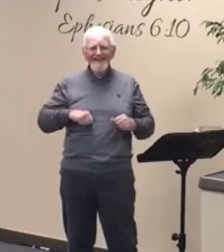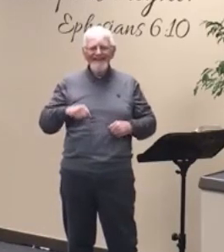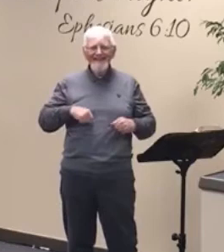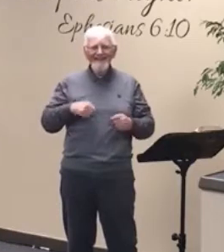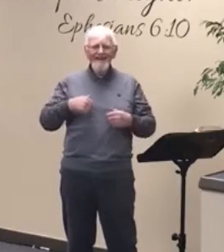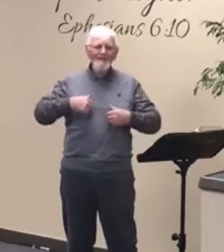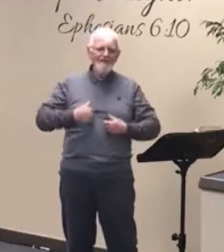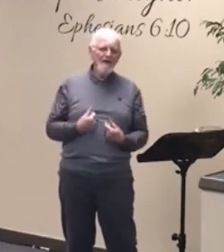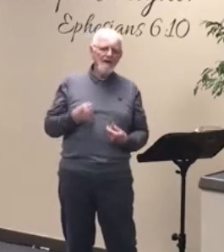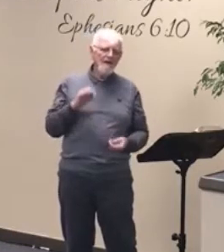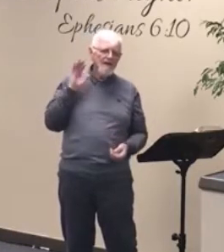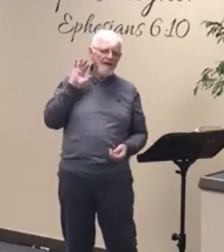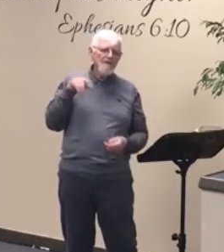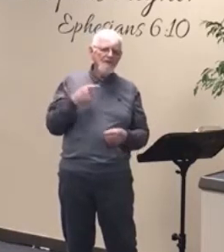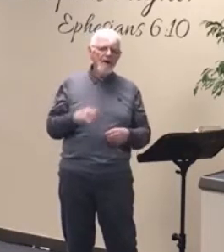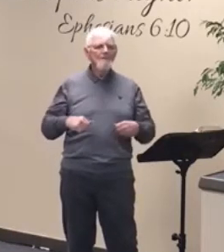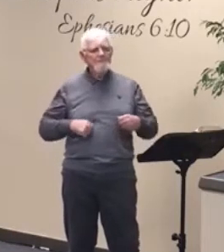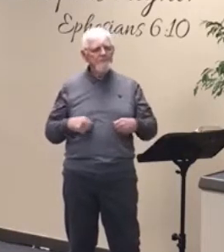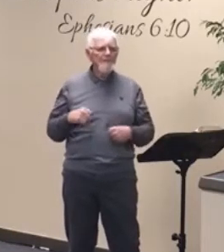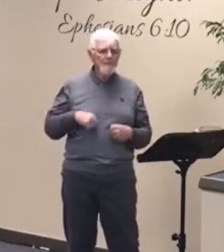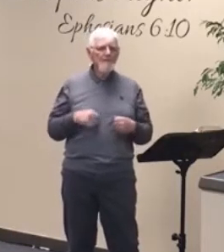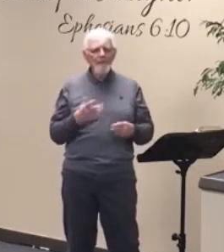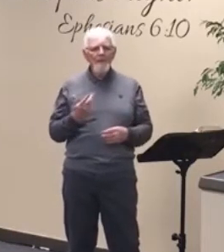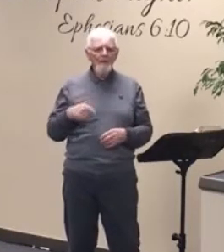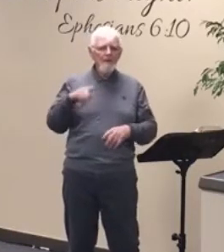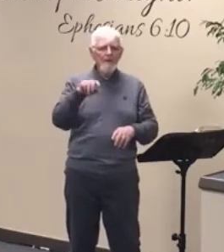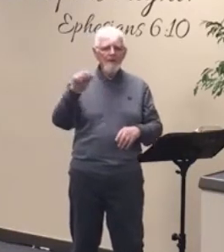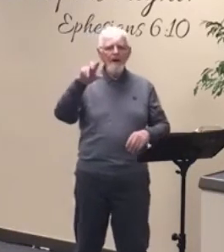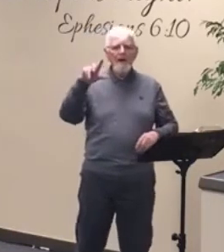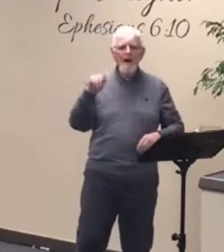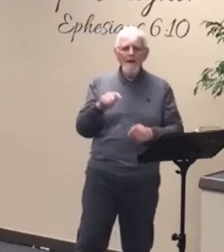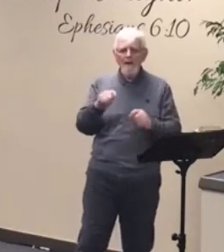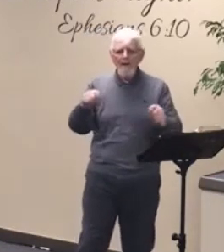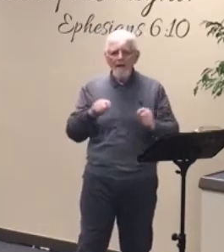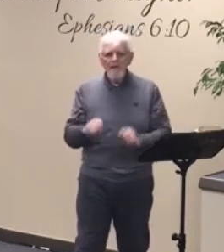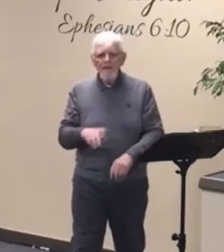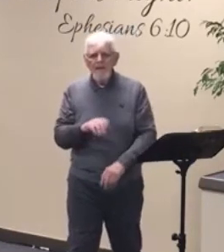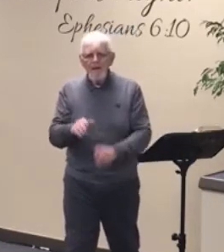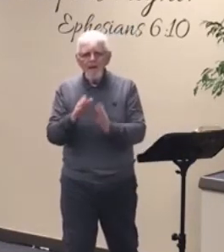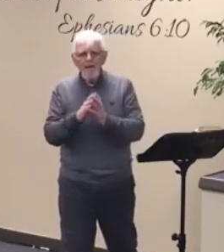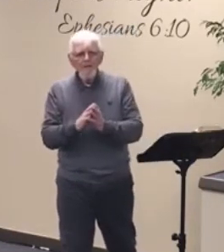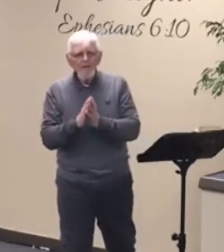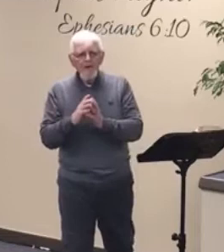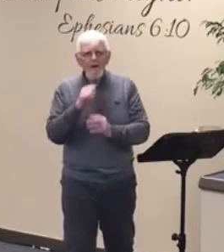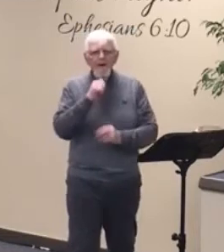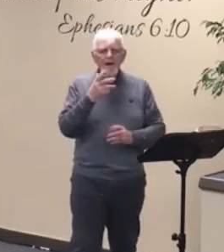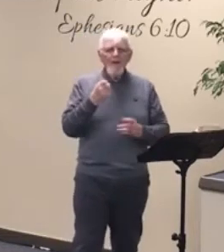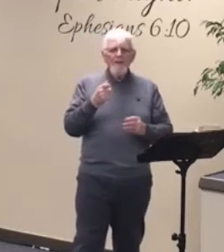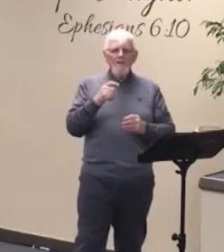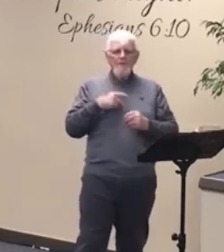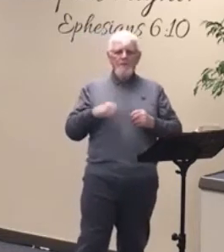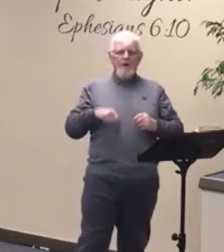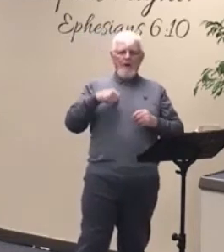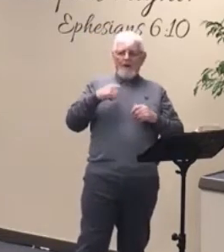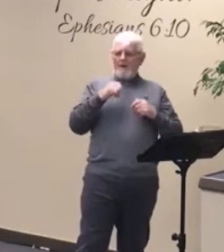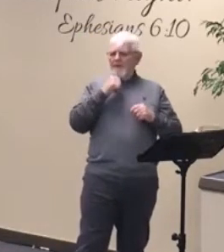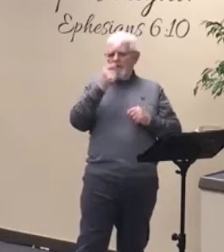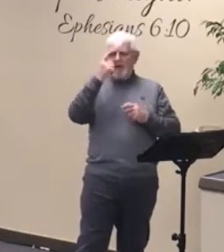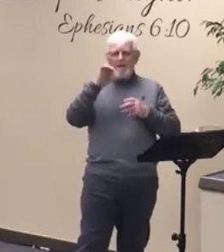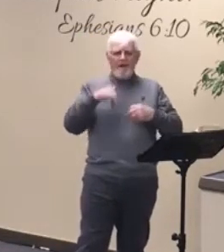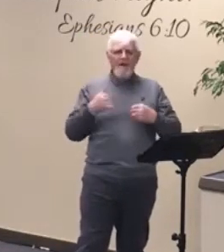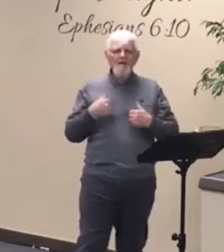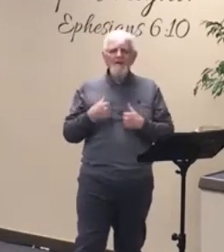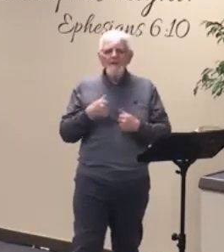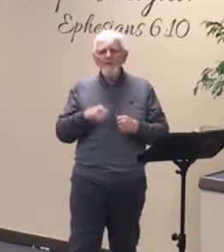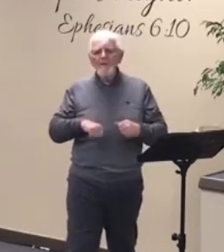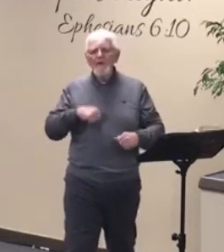messages on pride. I'm just going to go forward to the altar, and I'm going to pray. And if I got any pride in me, I don't want any pride there. I don't think I have any pride, but